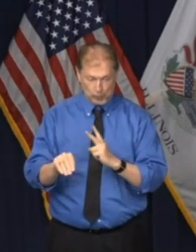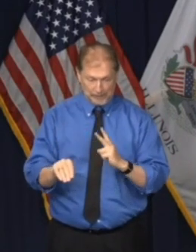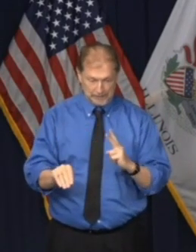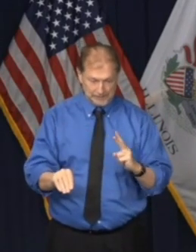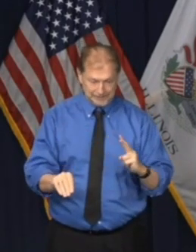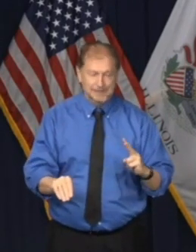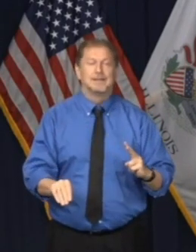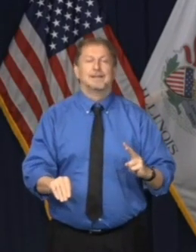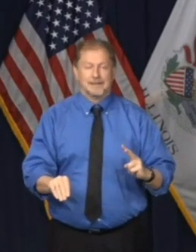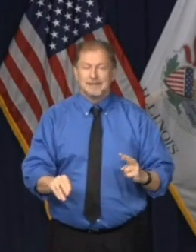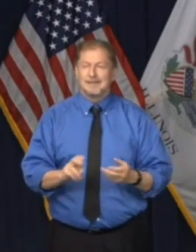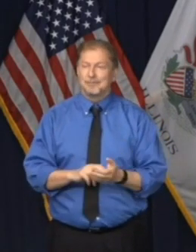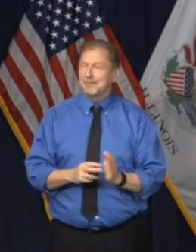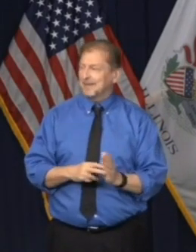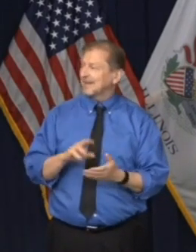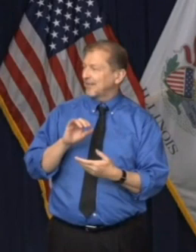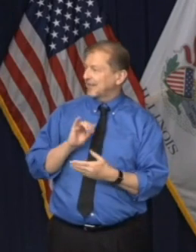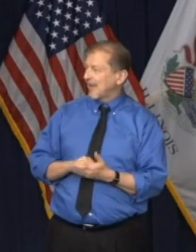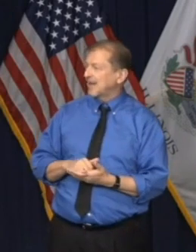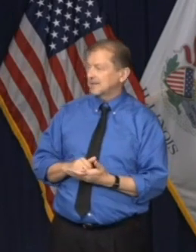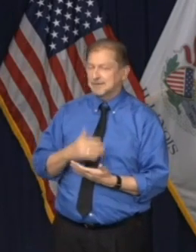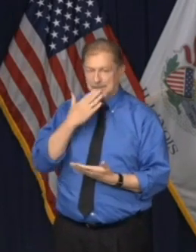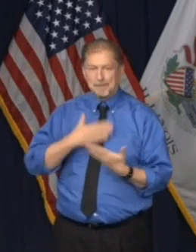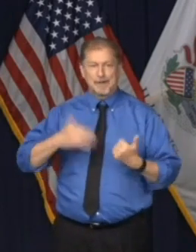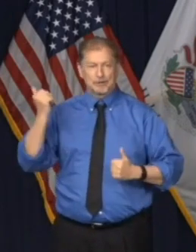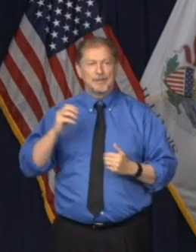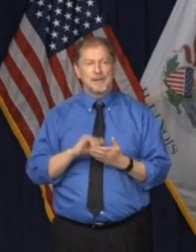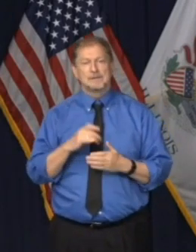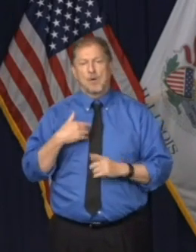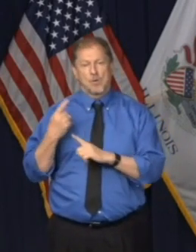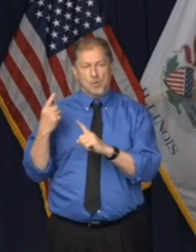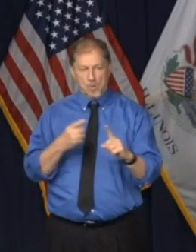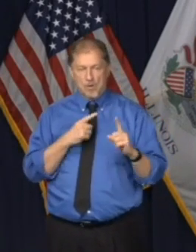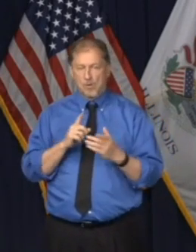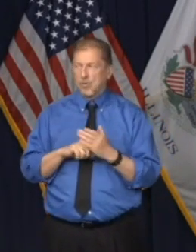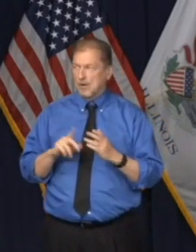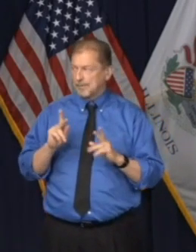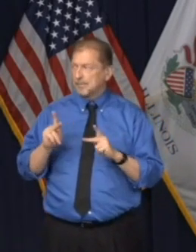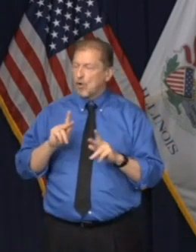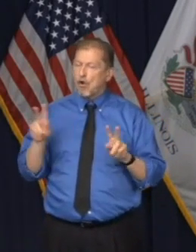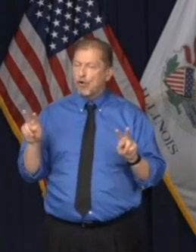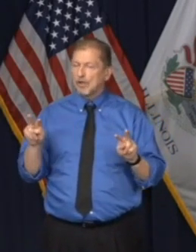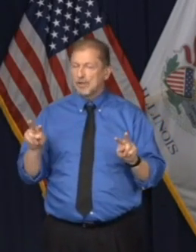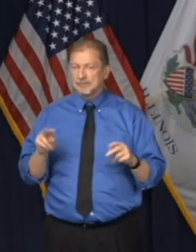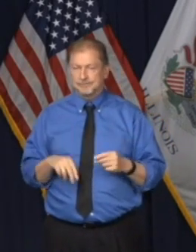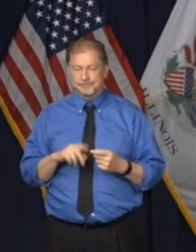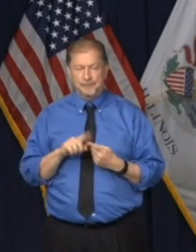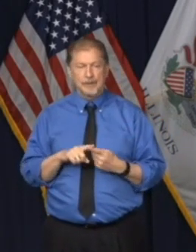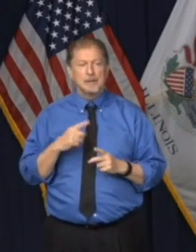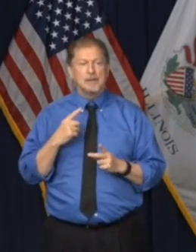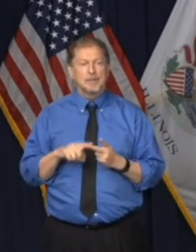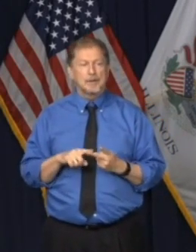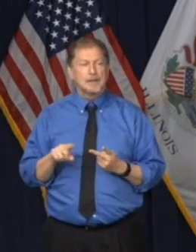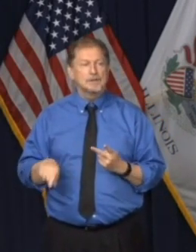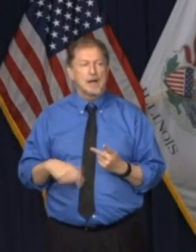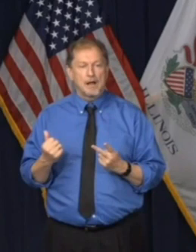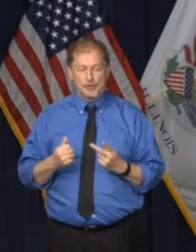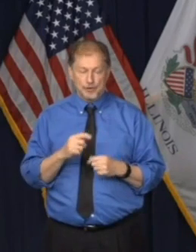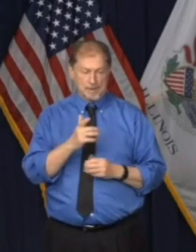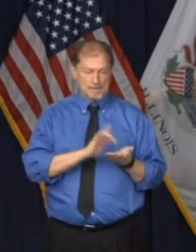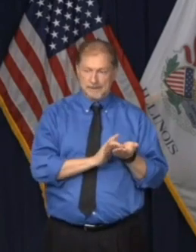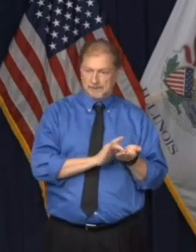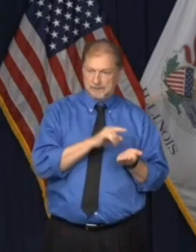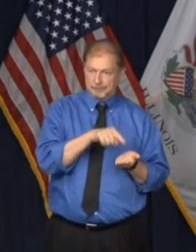think, is the marker that everybody should be looking for. That, and one other thing you asked about, Marianne asked about